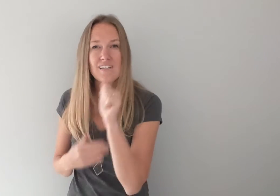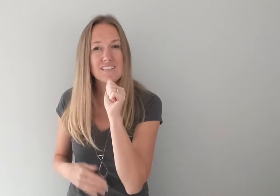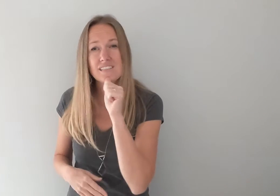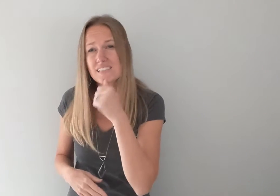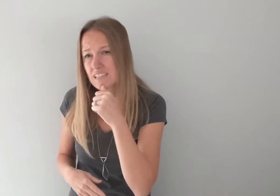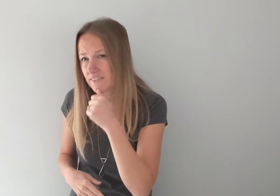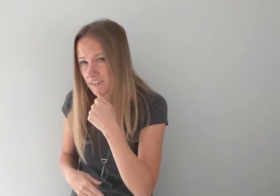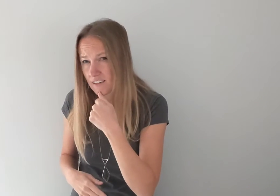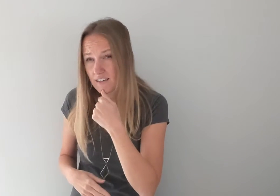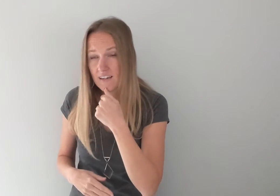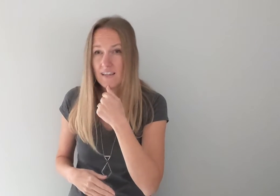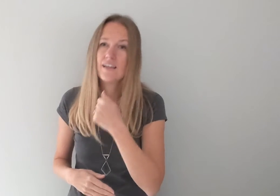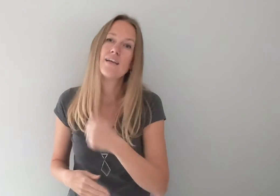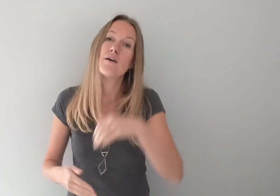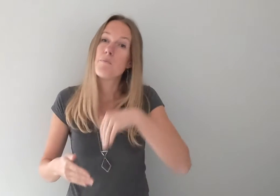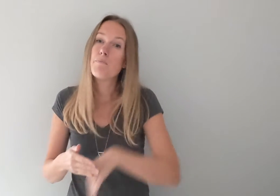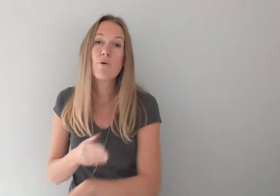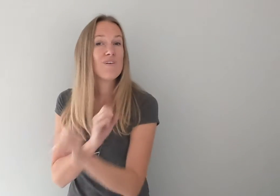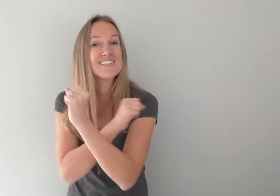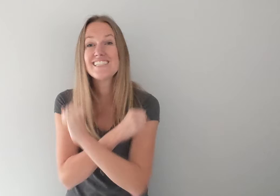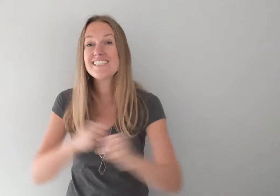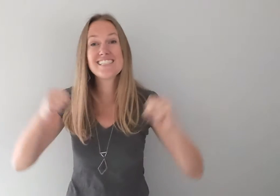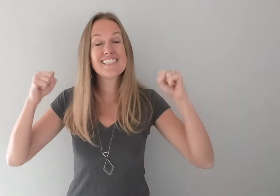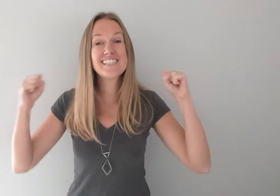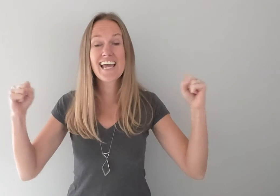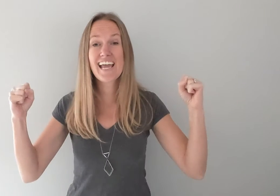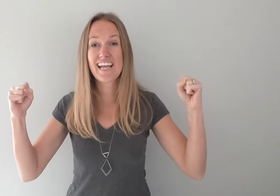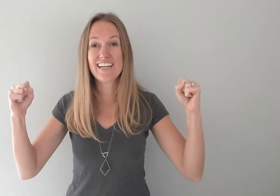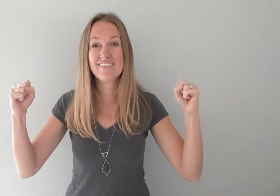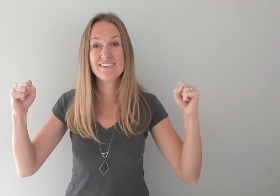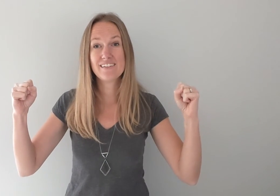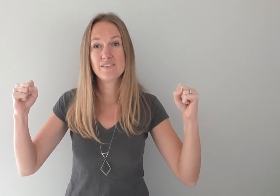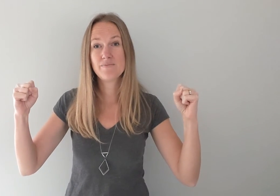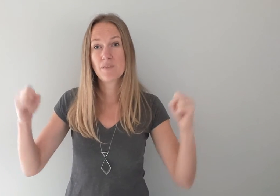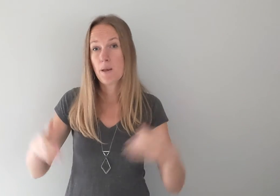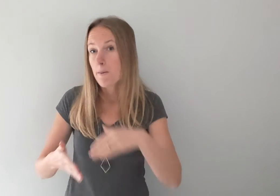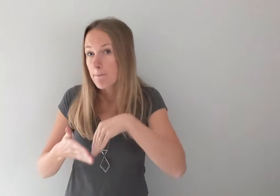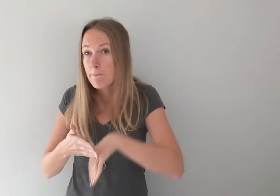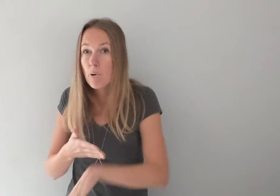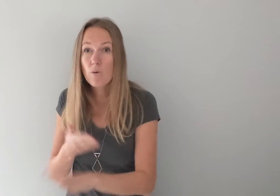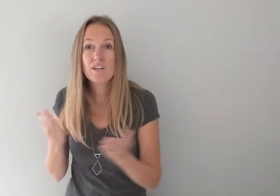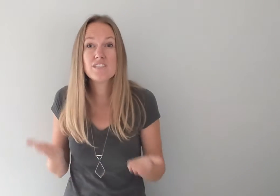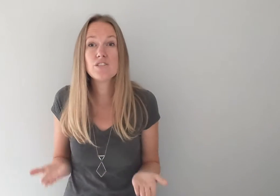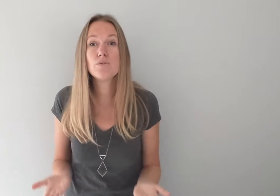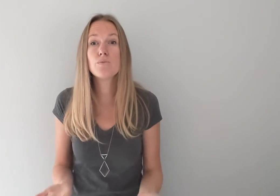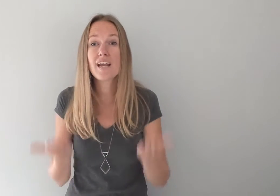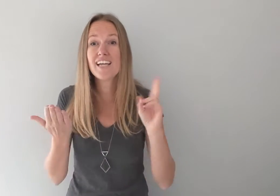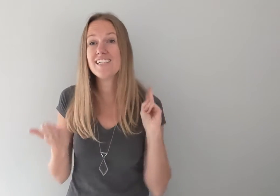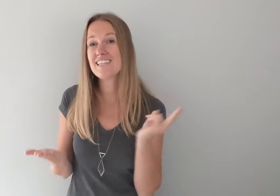to suffer, born to save, born to raise